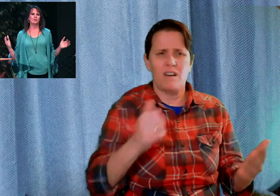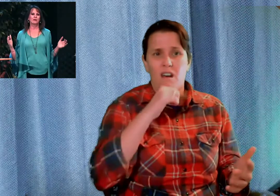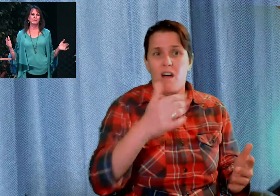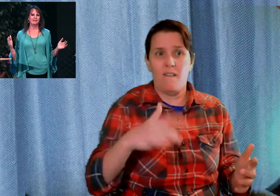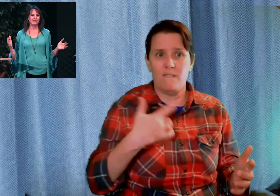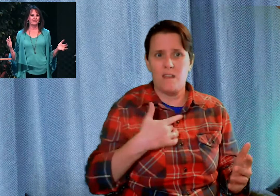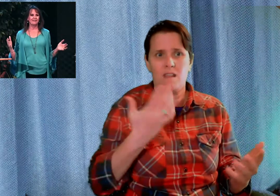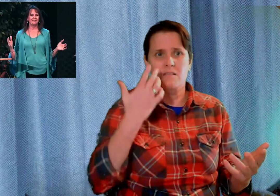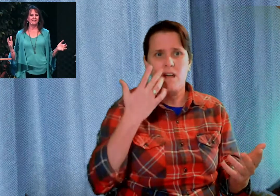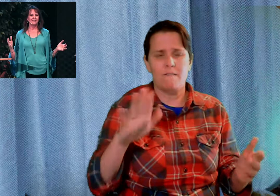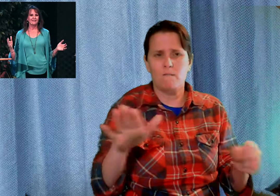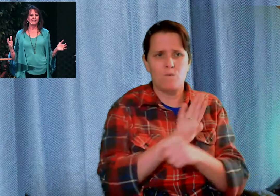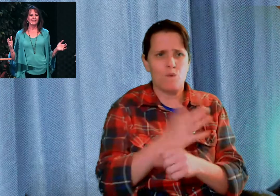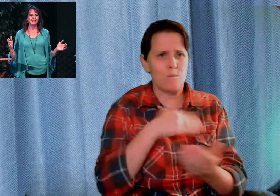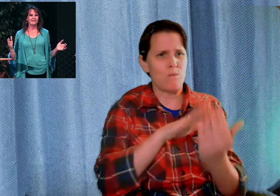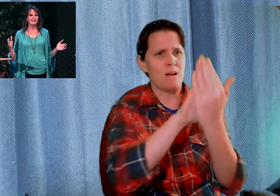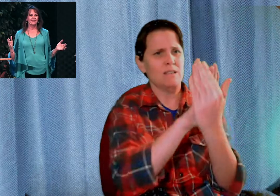presently grounded.